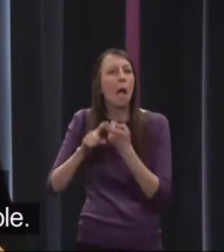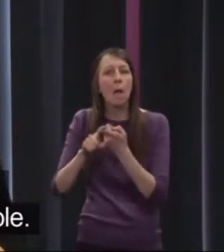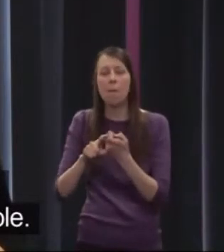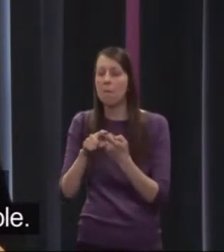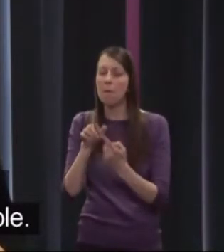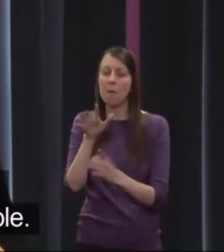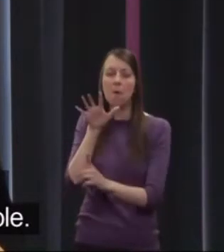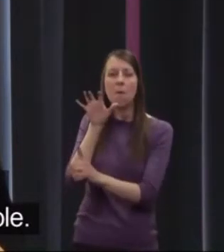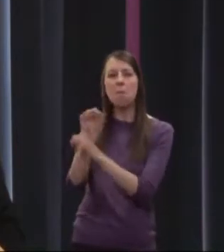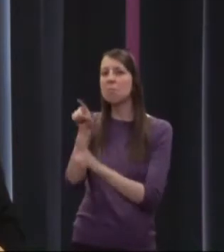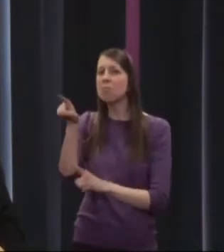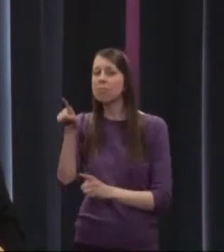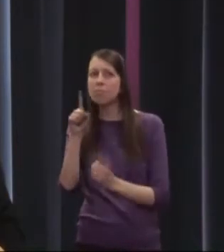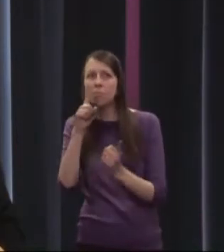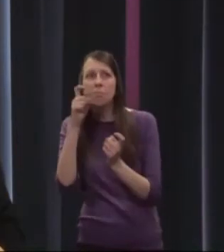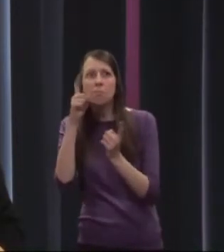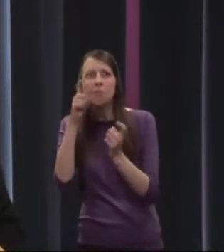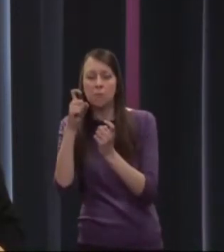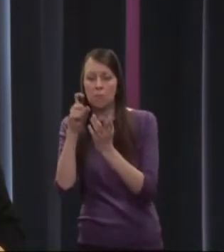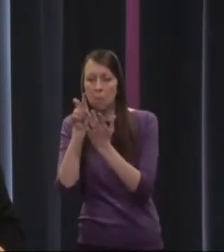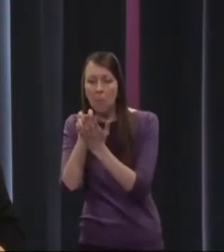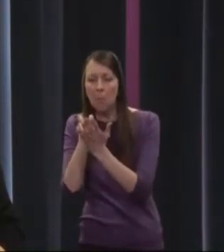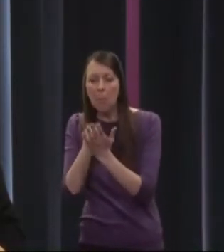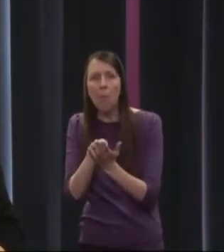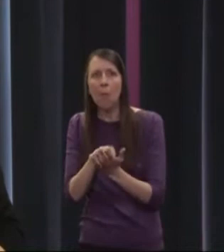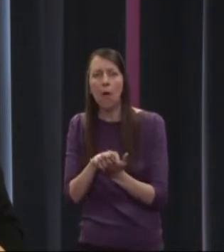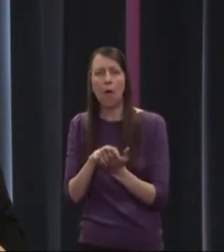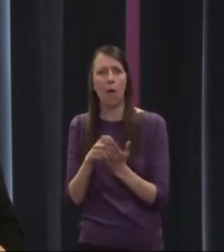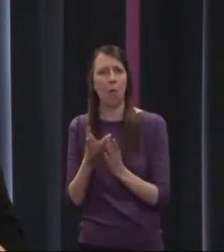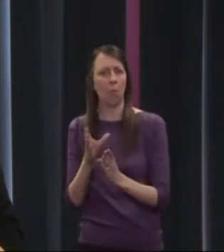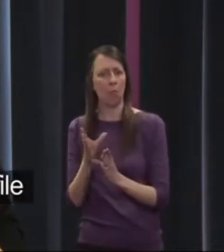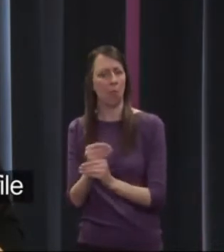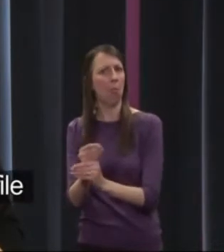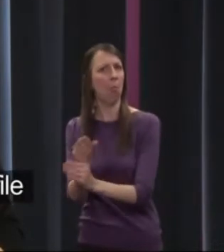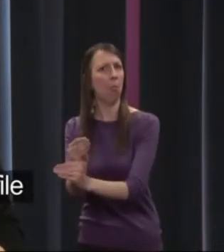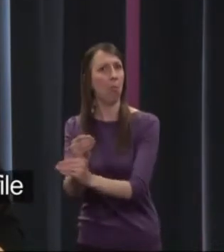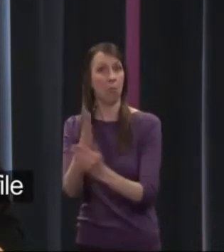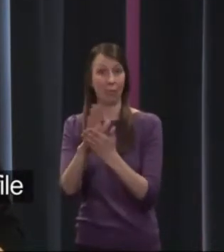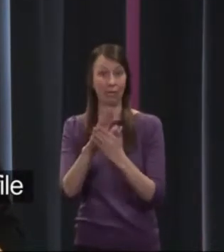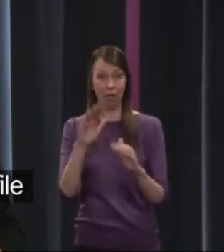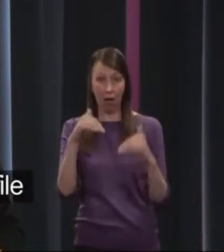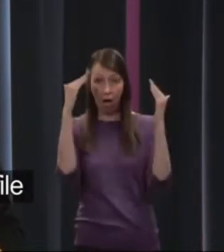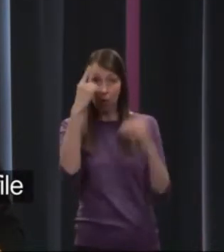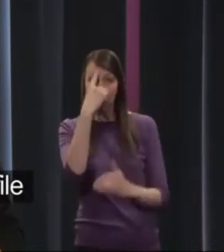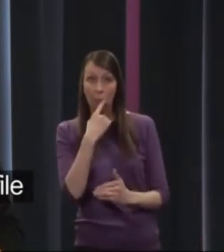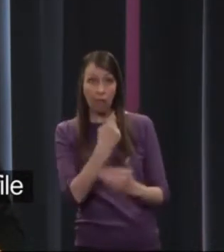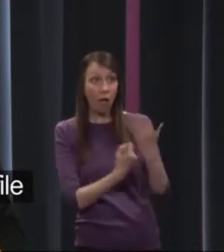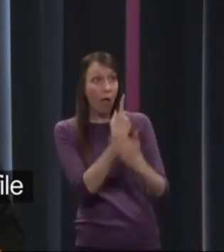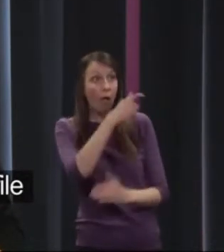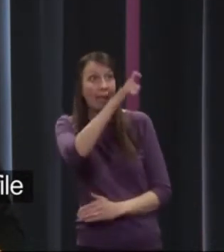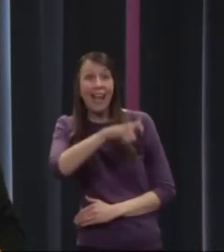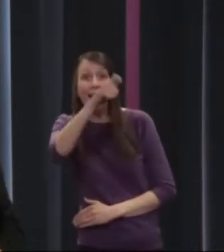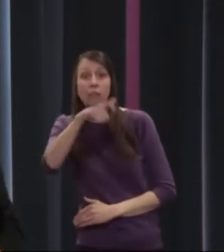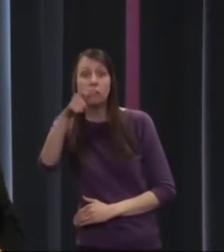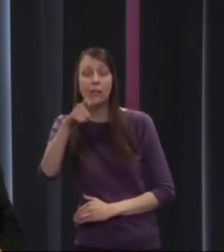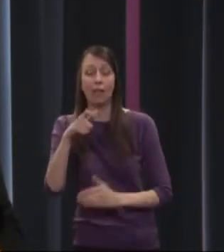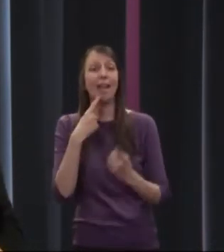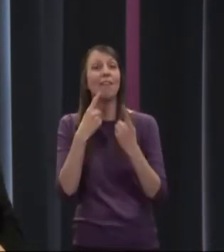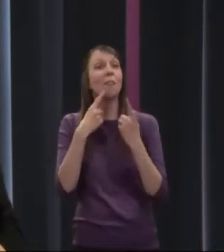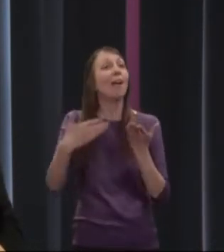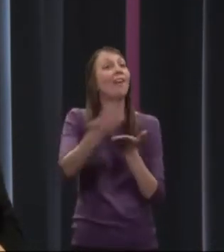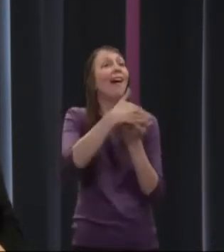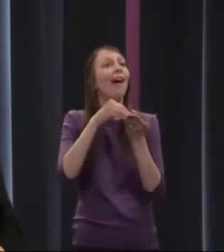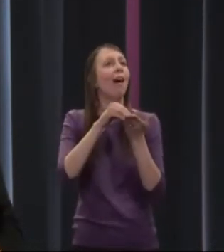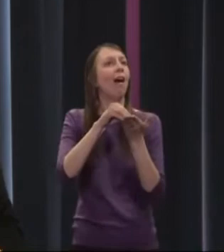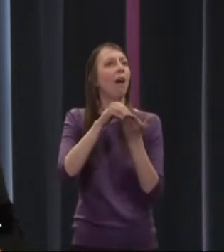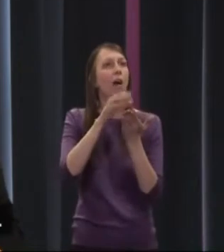was deemed to be unreliable. And that meant that quite a number of really very high-profile and important cases